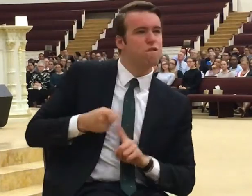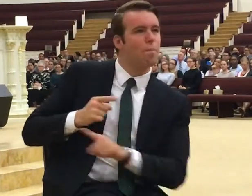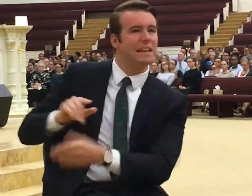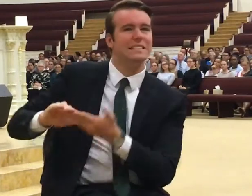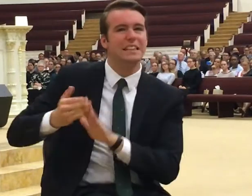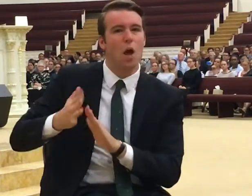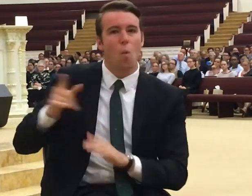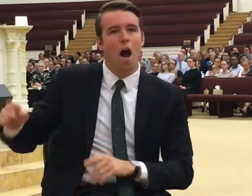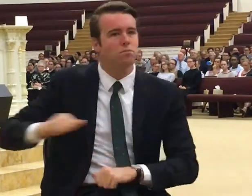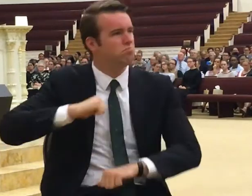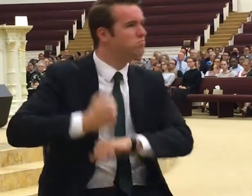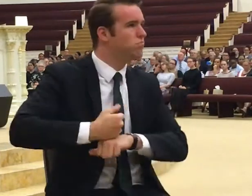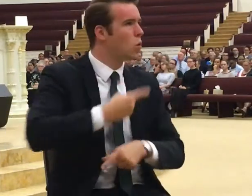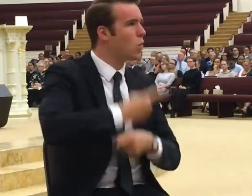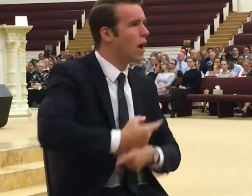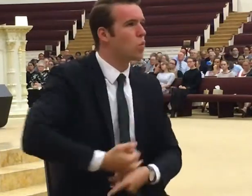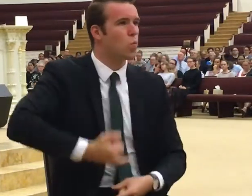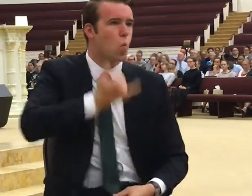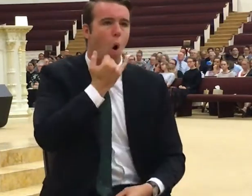pluralism raises its head.